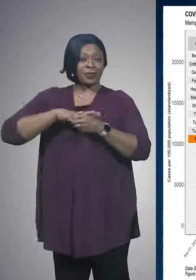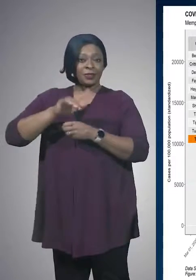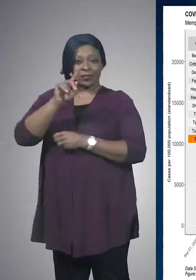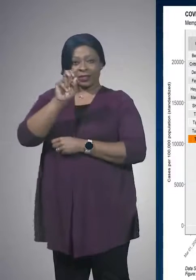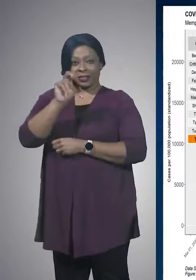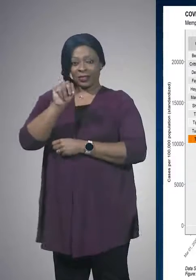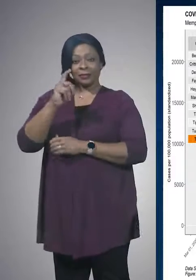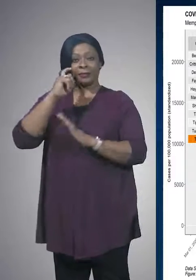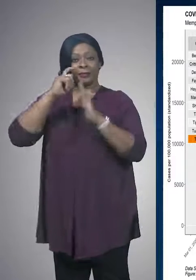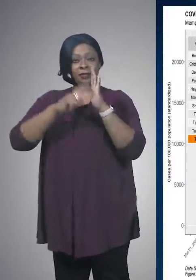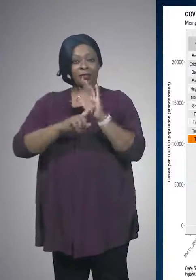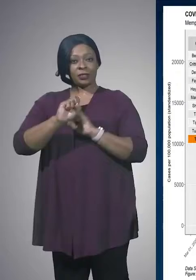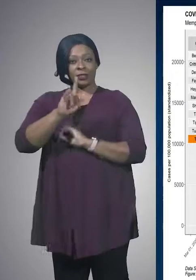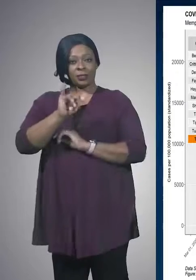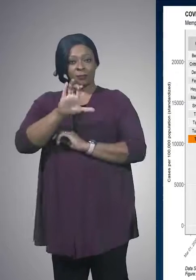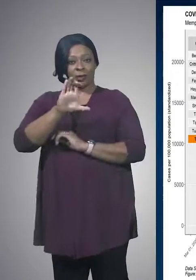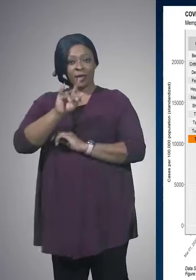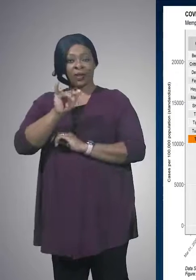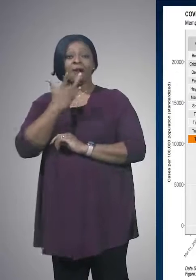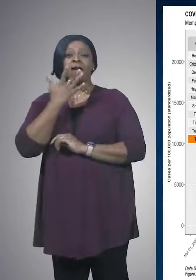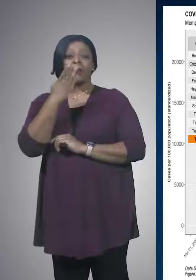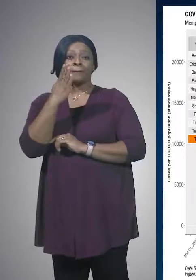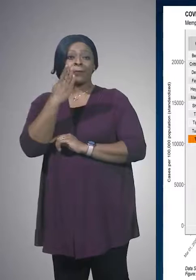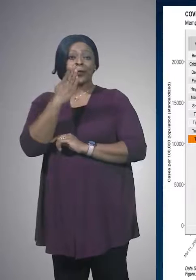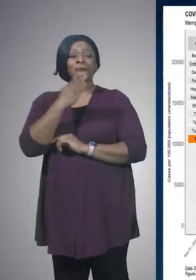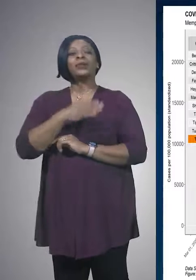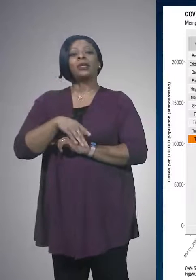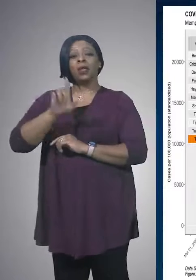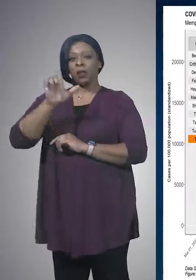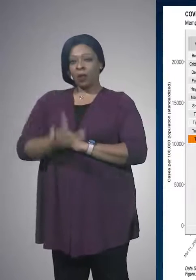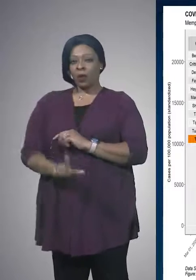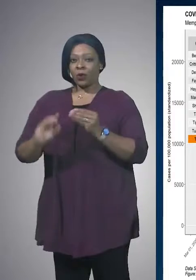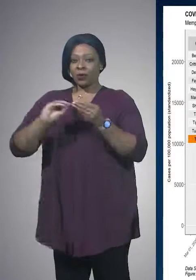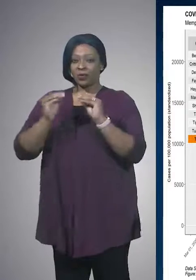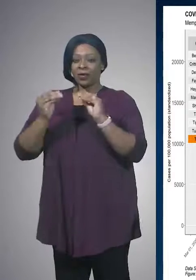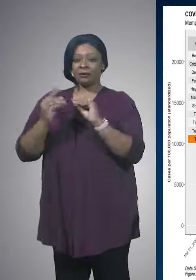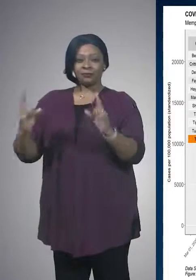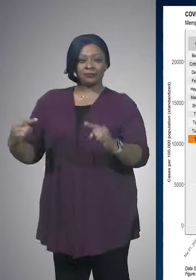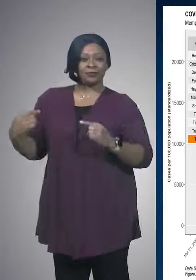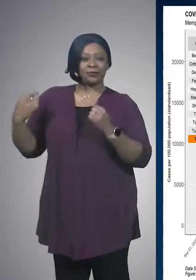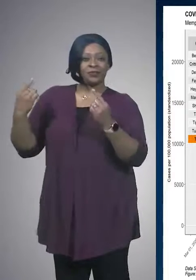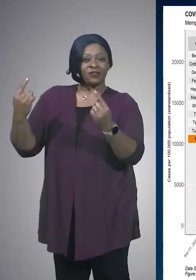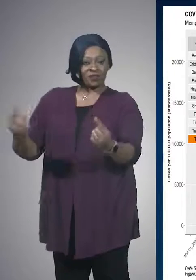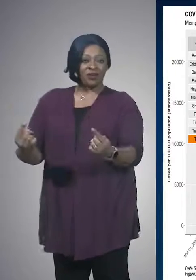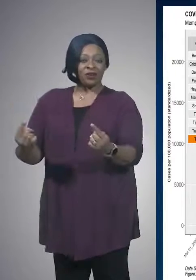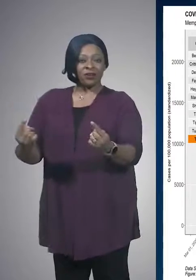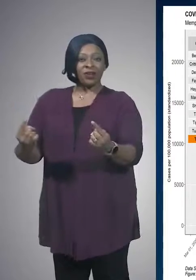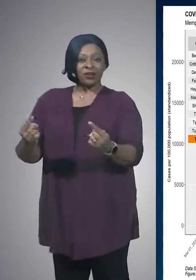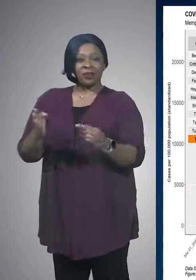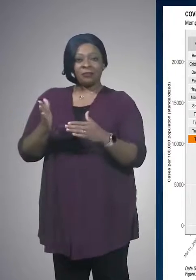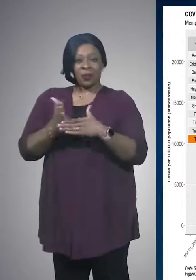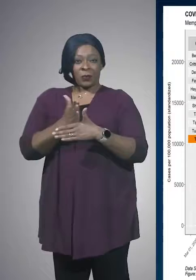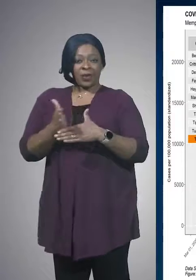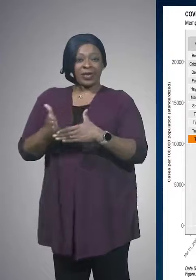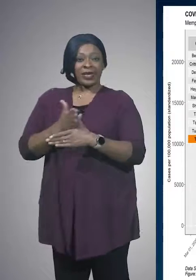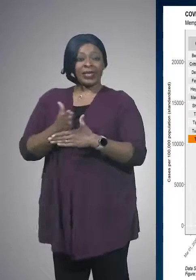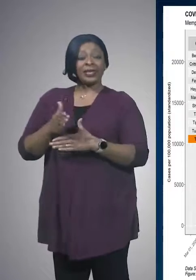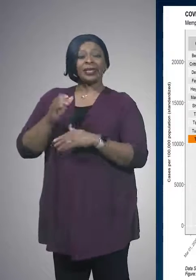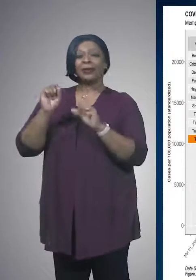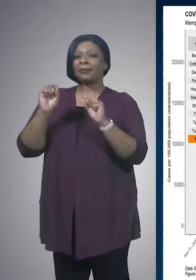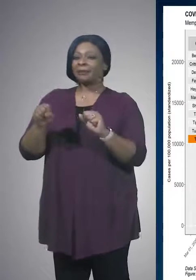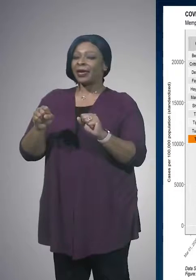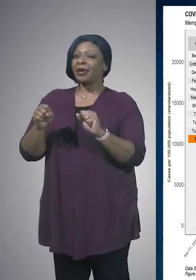see, Shelby County, shown in blue, has among the lowest case rates over time in that range, and that may